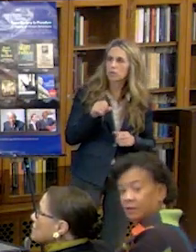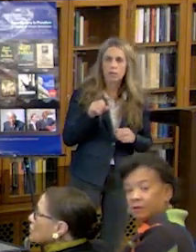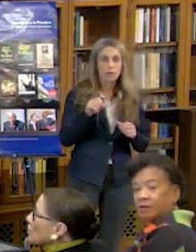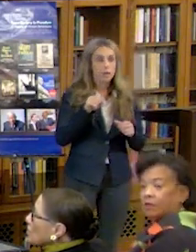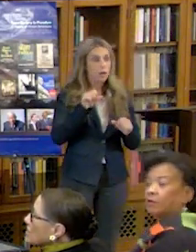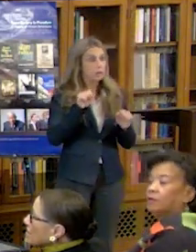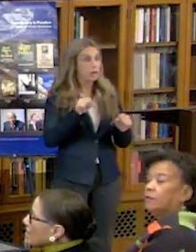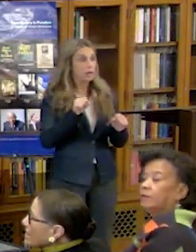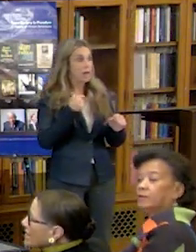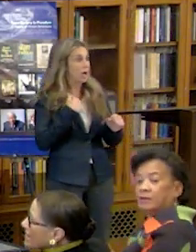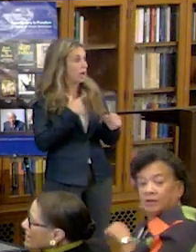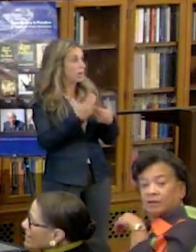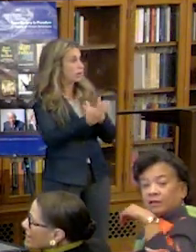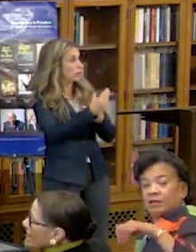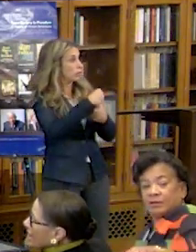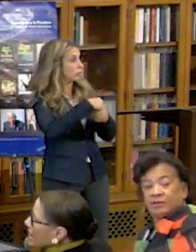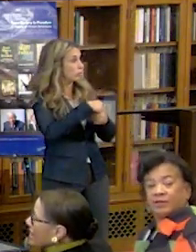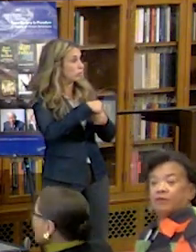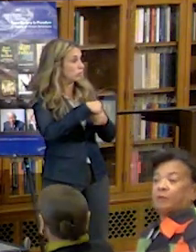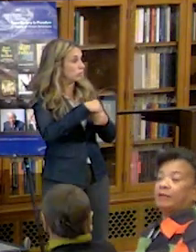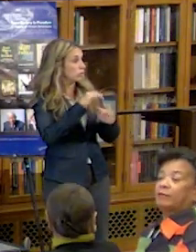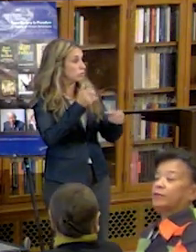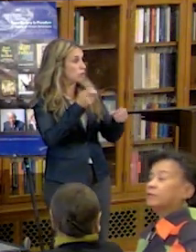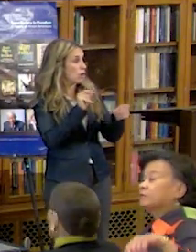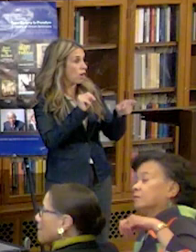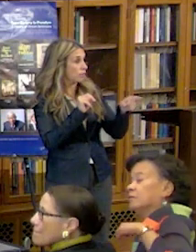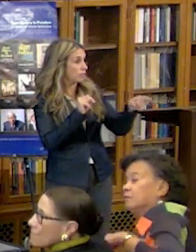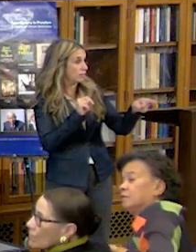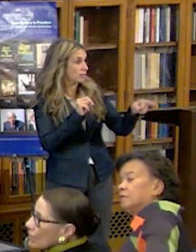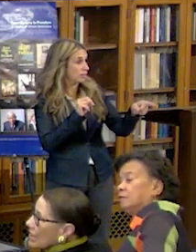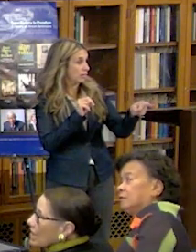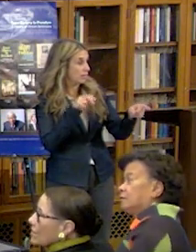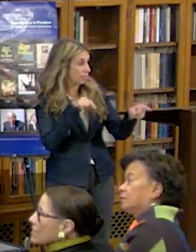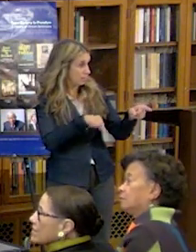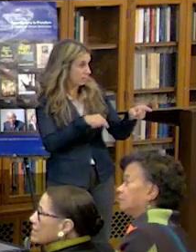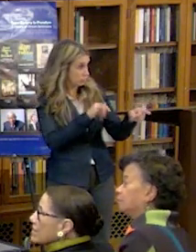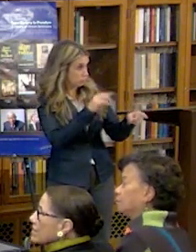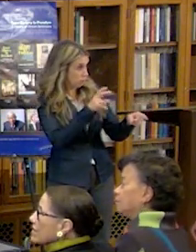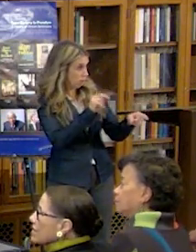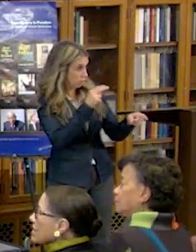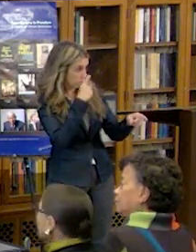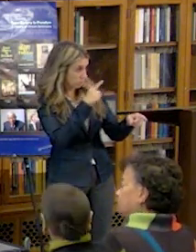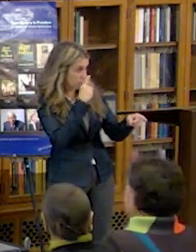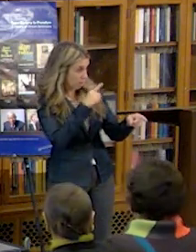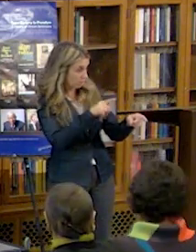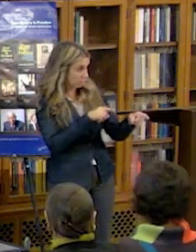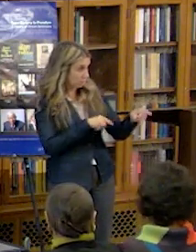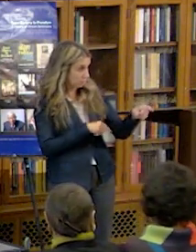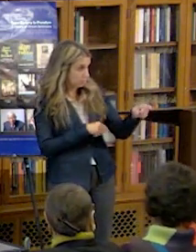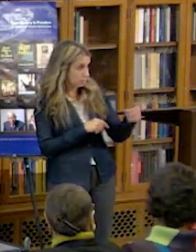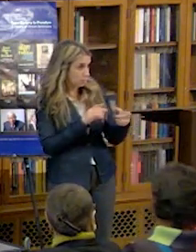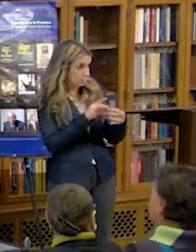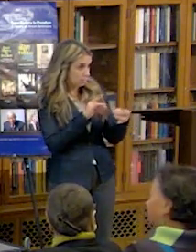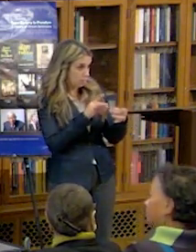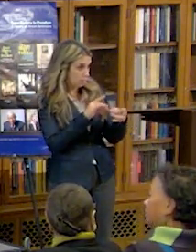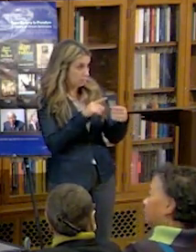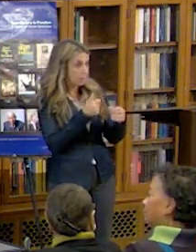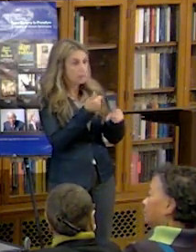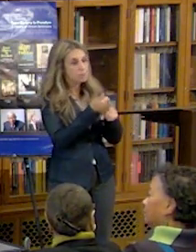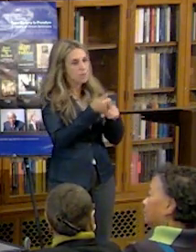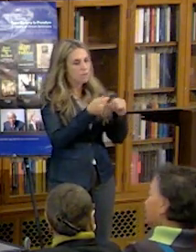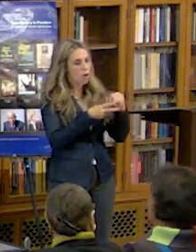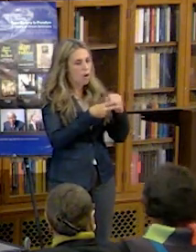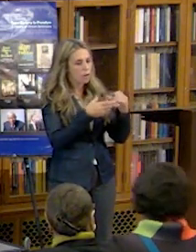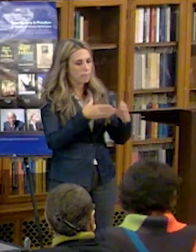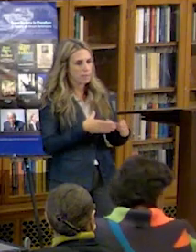this because he is working can John can you say something about this as an